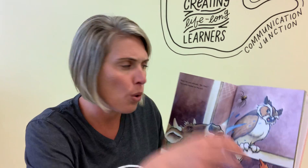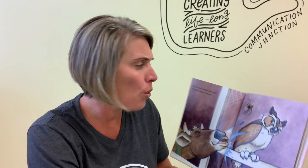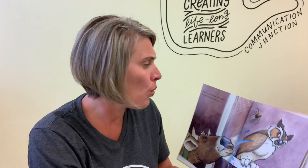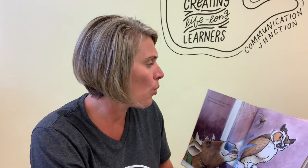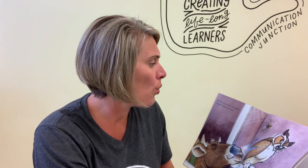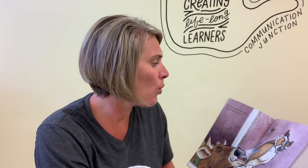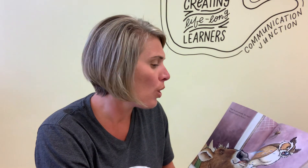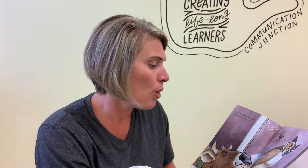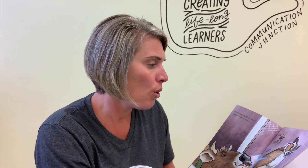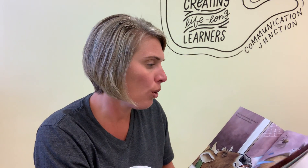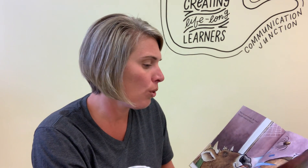Hoo-hoo!